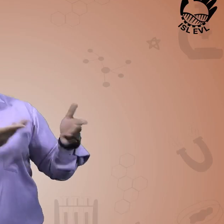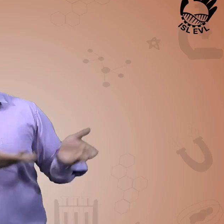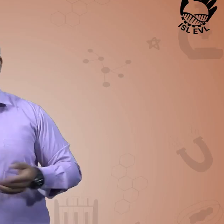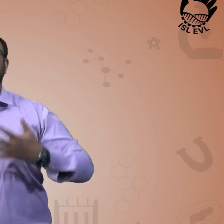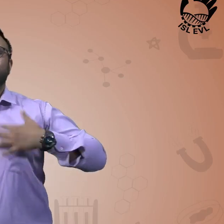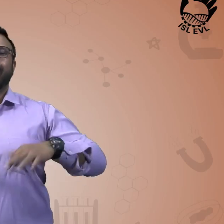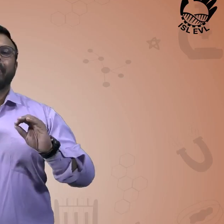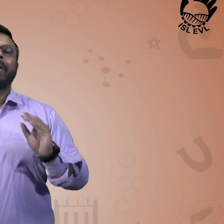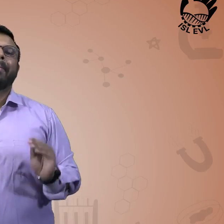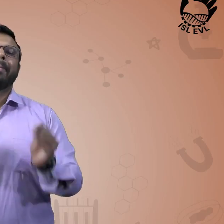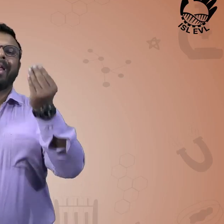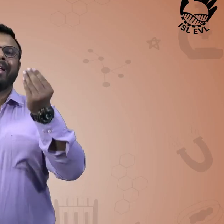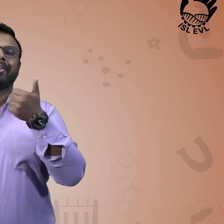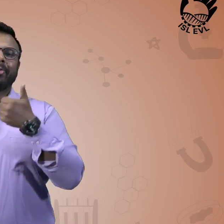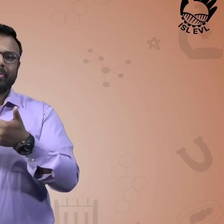blood which matches his blood group.